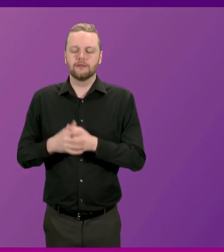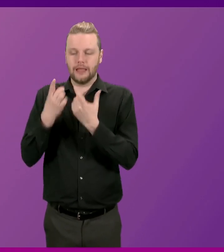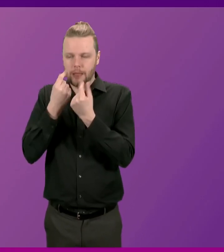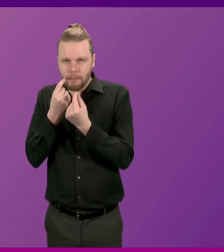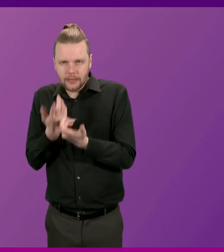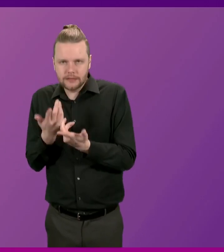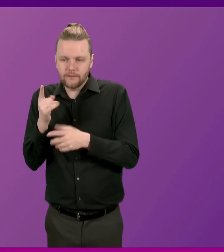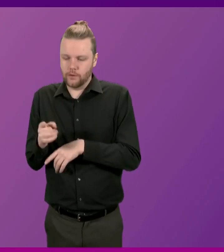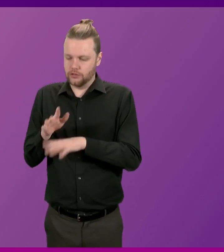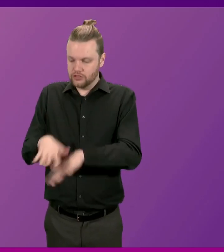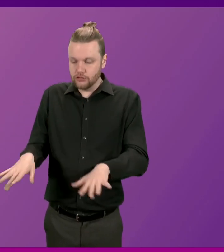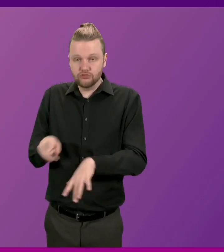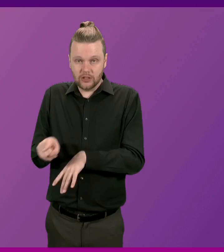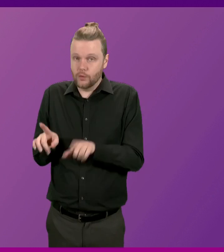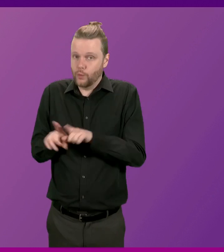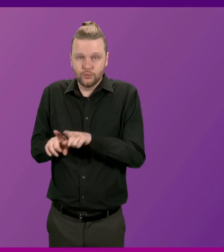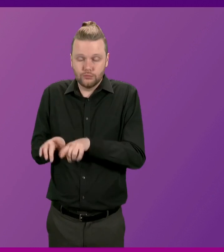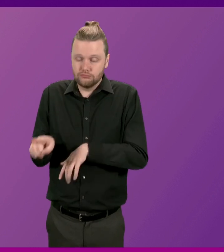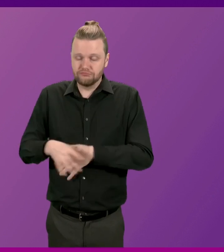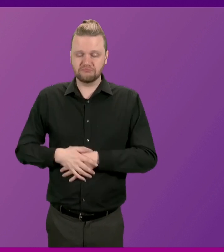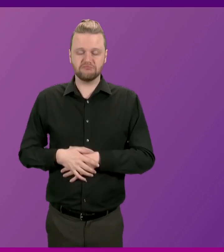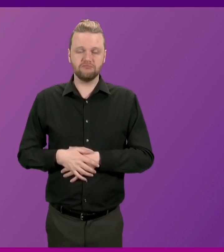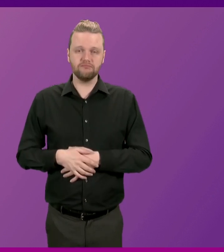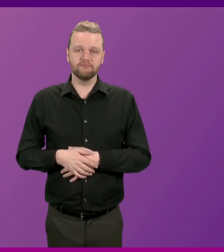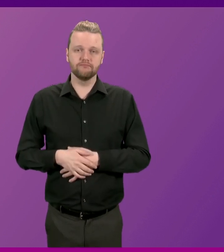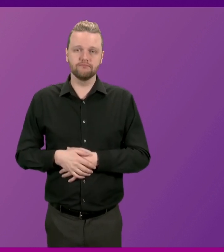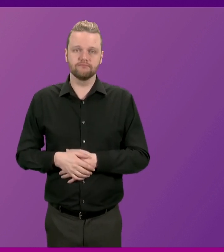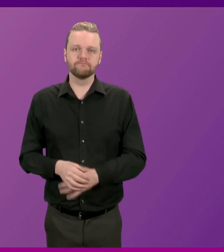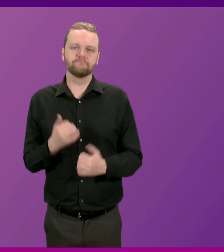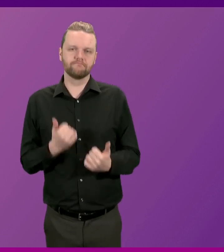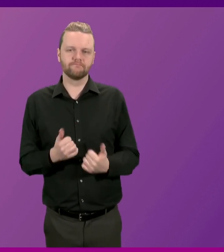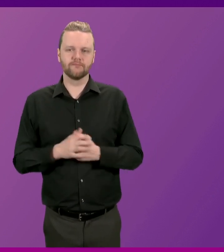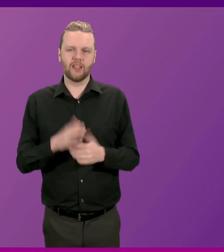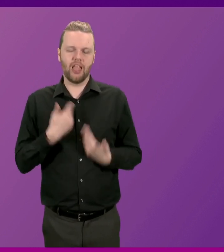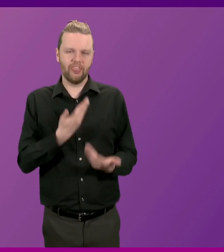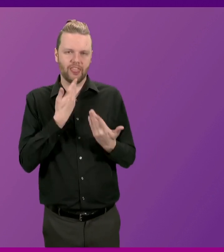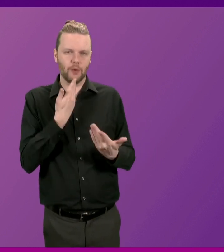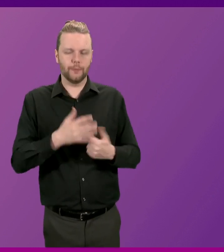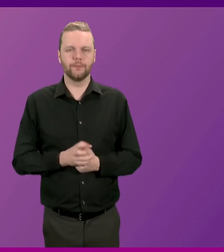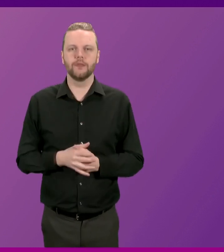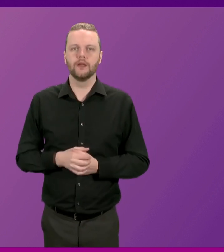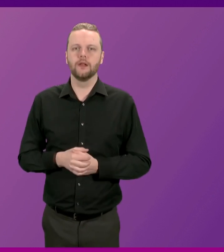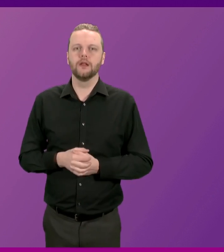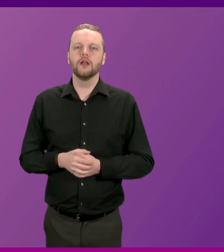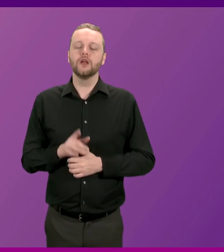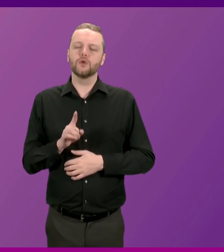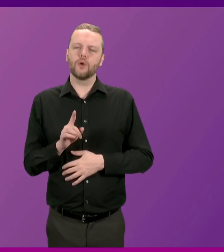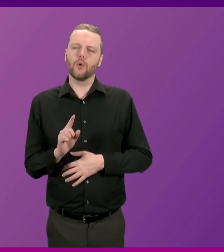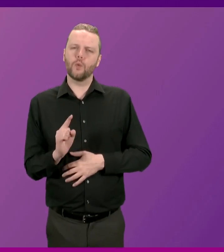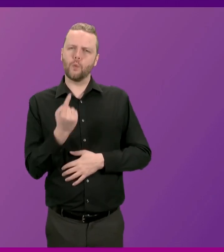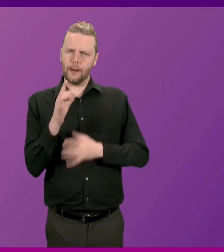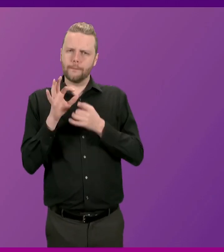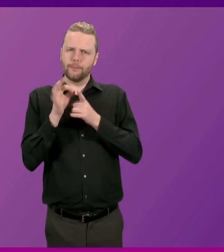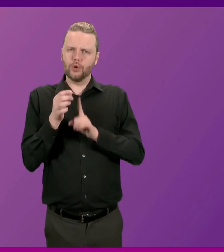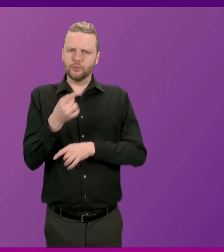capabilities of the children as well as all of us. Yeah. No, thank you. And I mean, one of your points